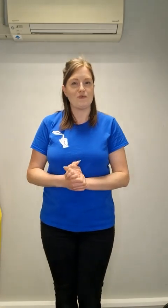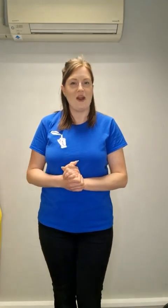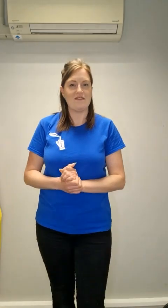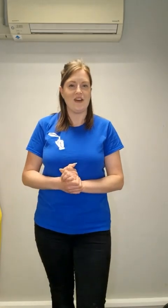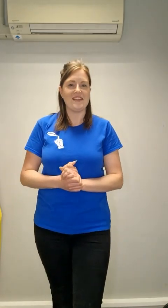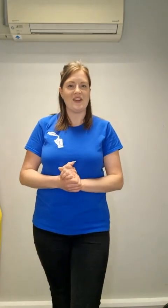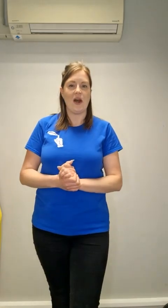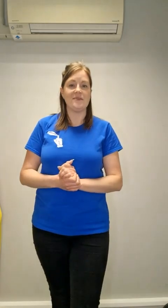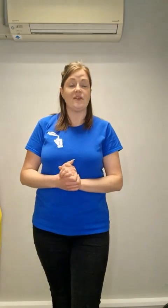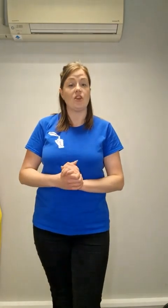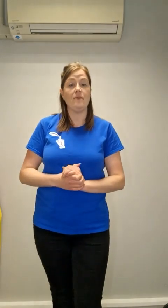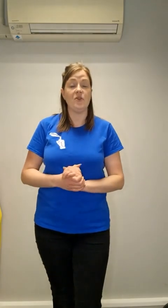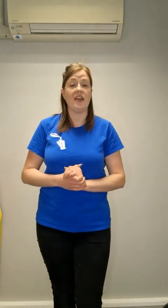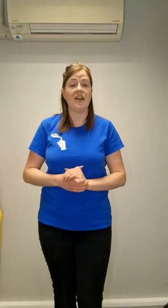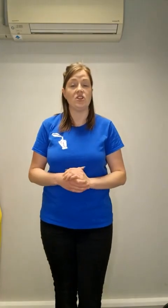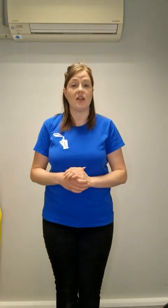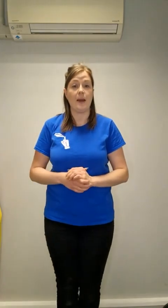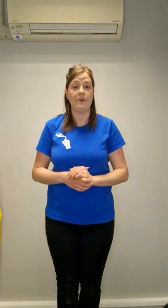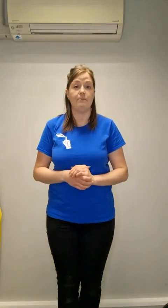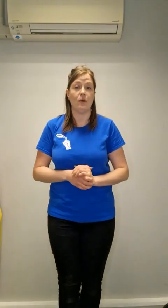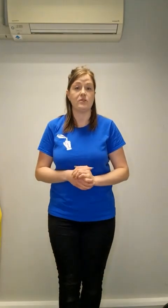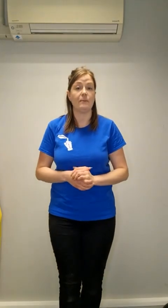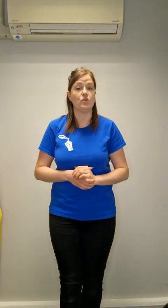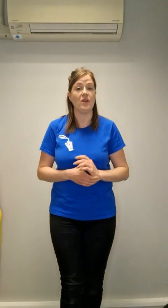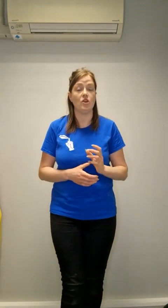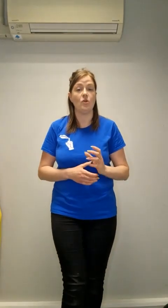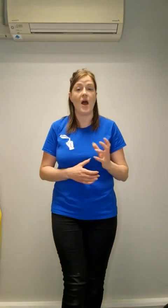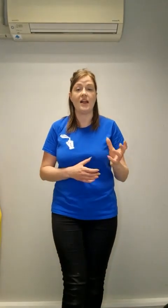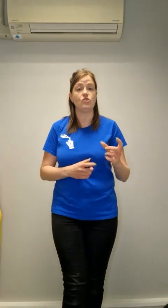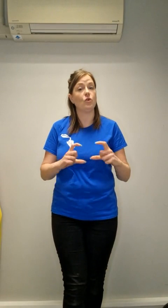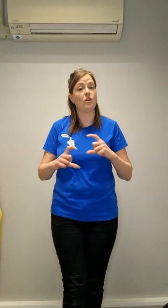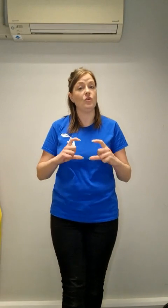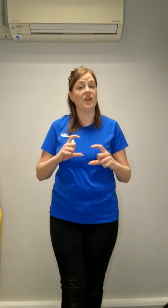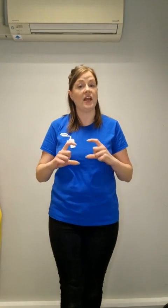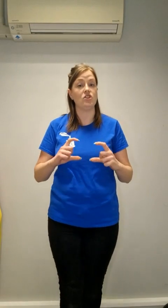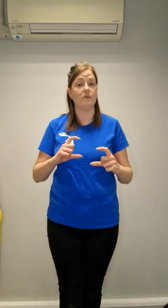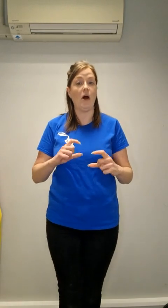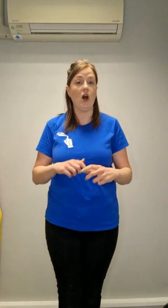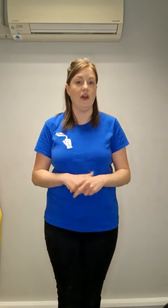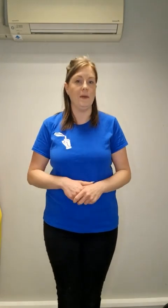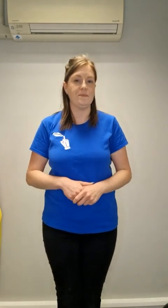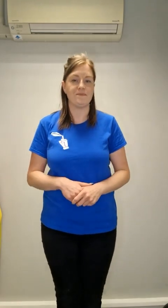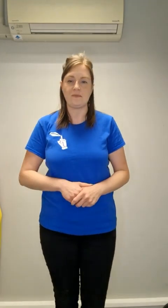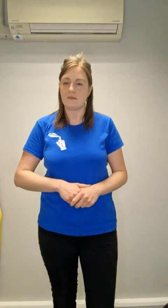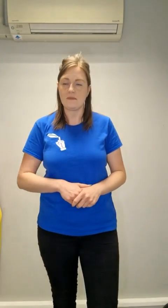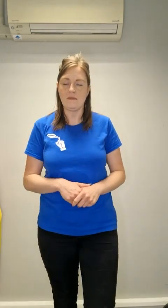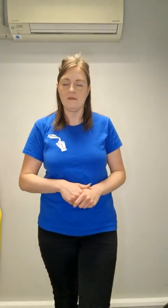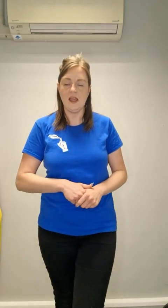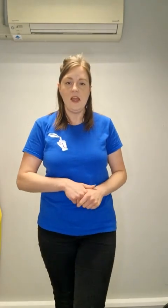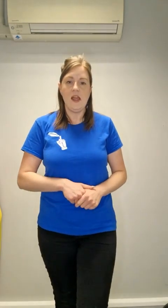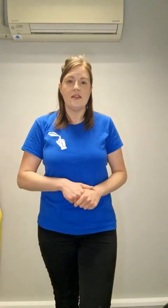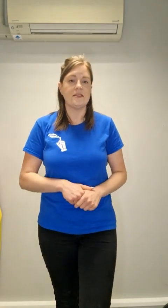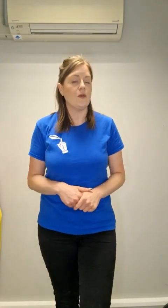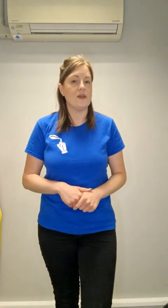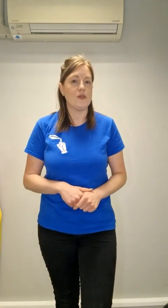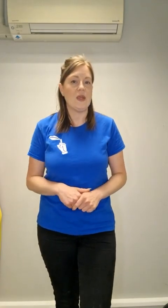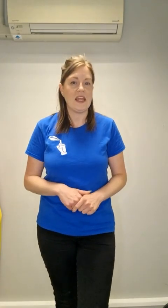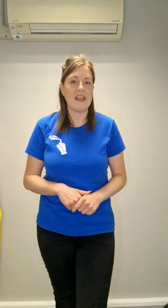right first time so that communication can be built between you and your communication partner. So to kick things